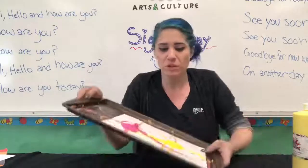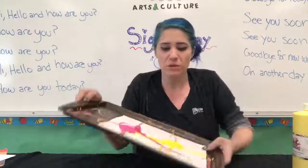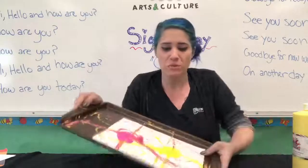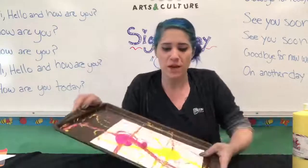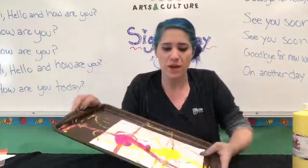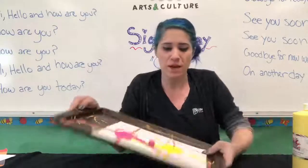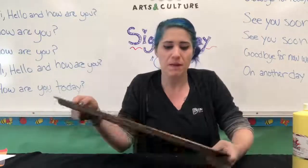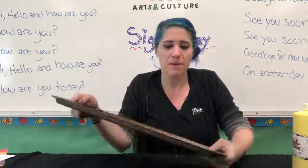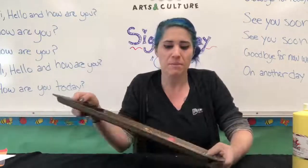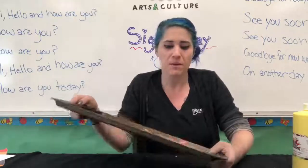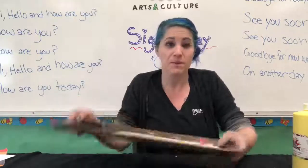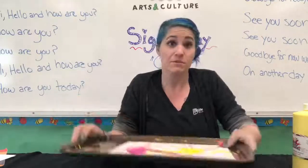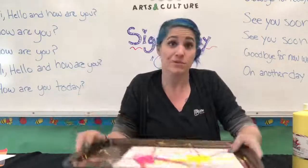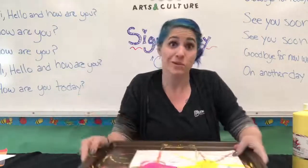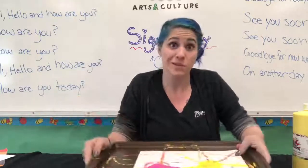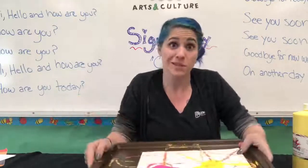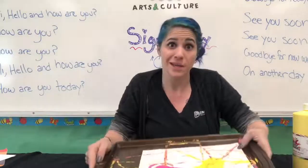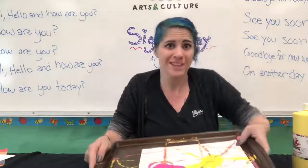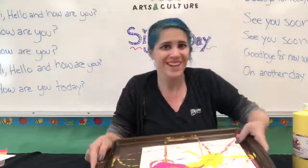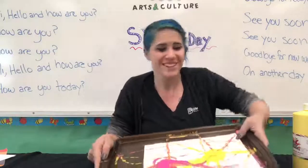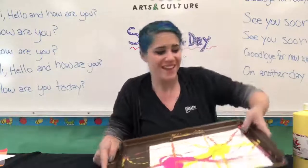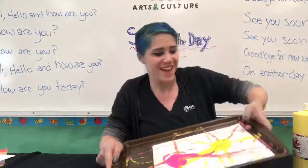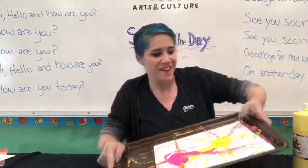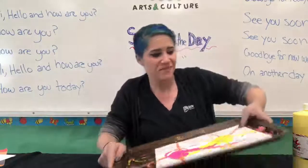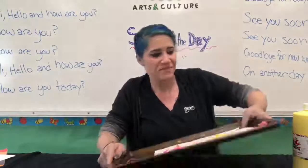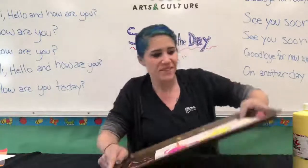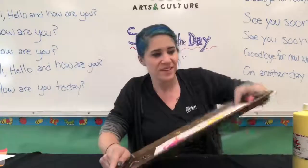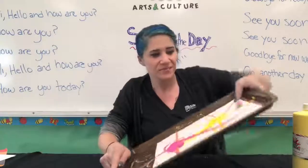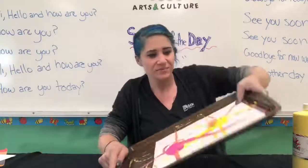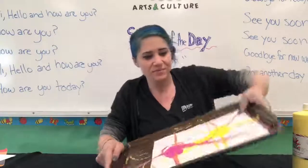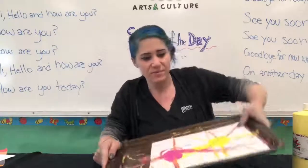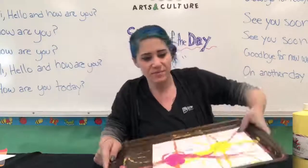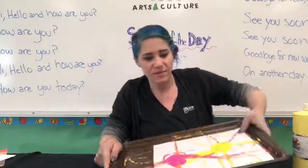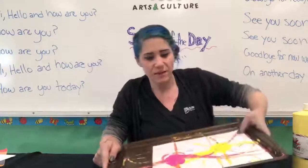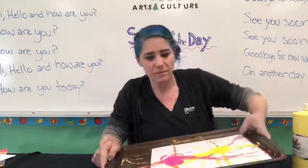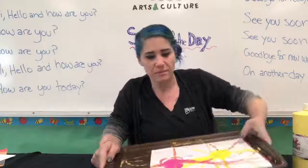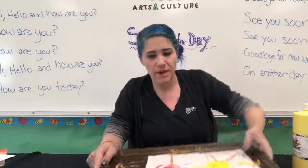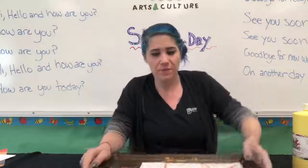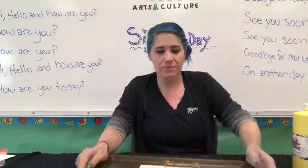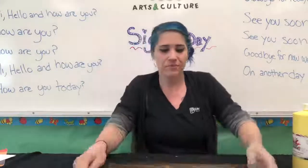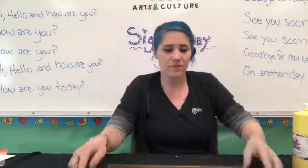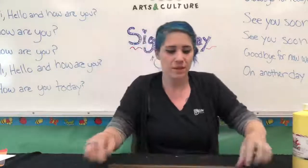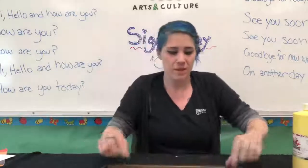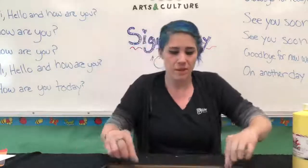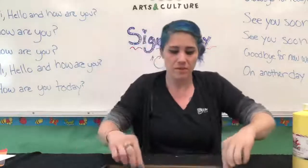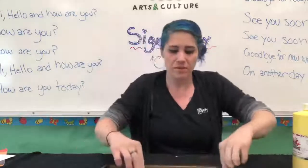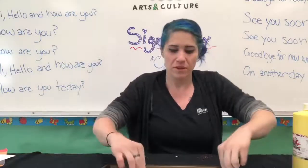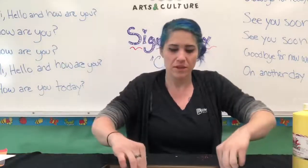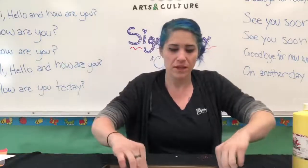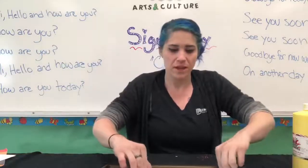much paint on my paper because I was just so excited, and that's okay. But we start to look